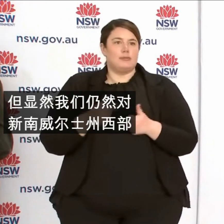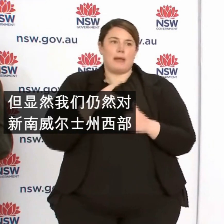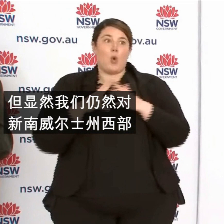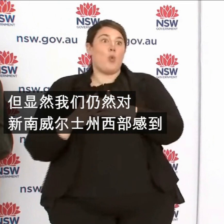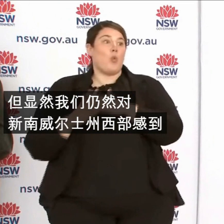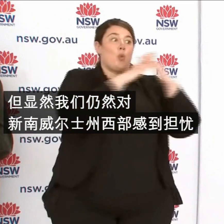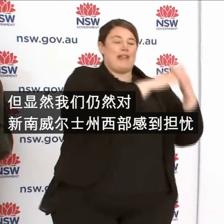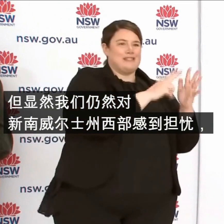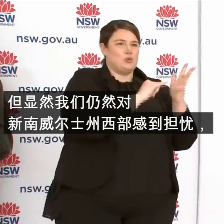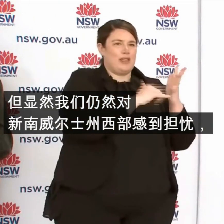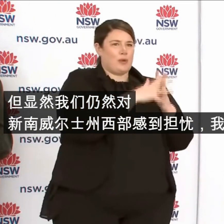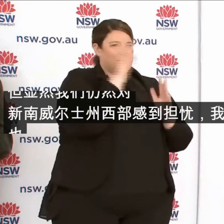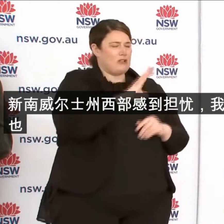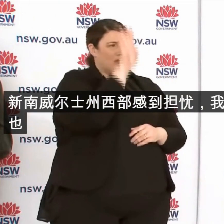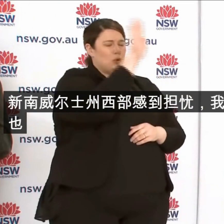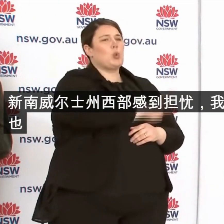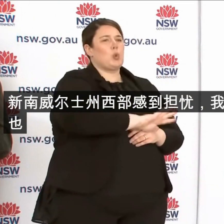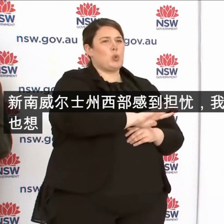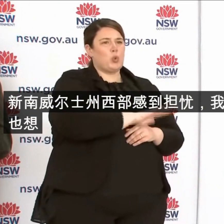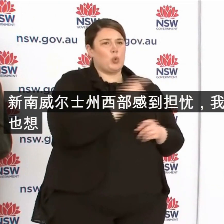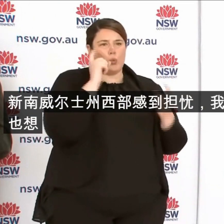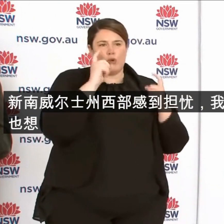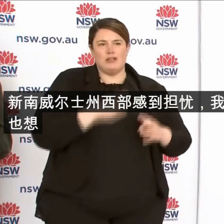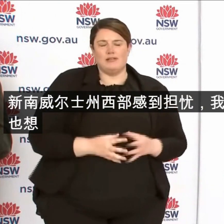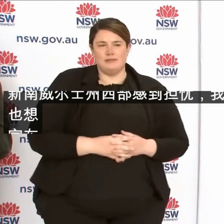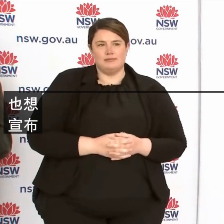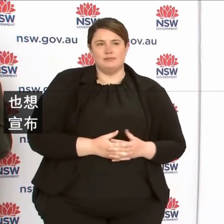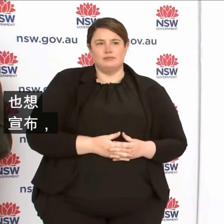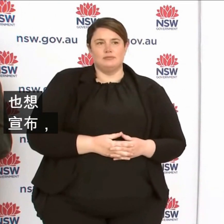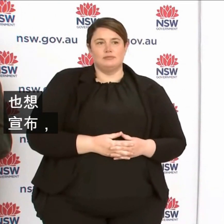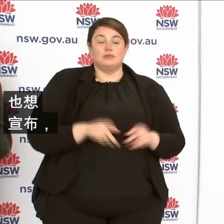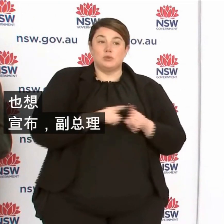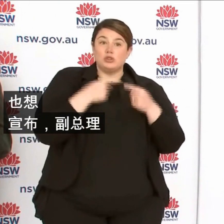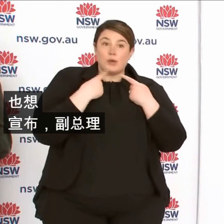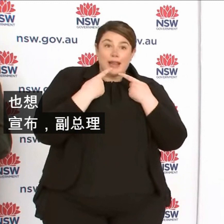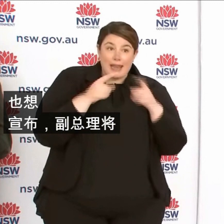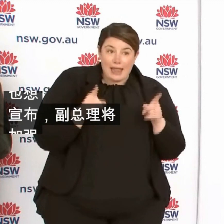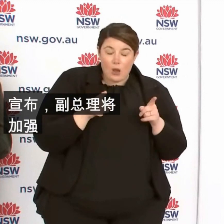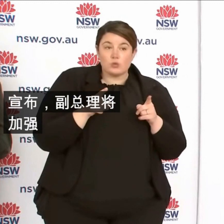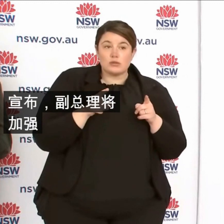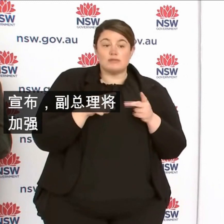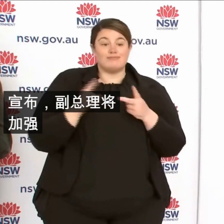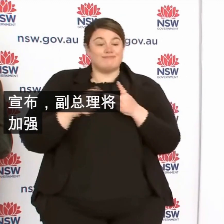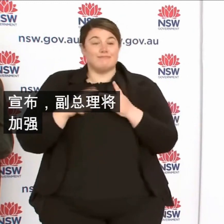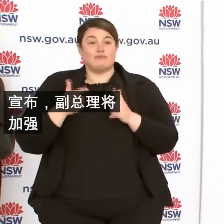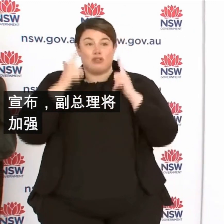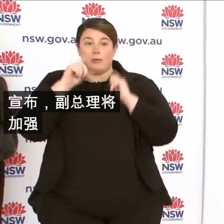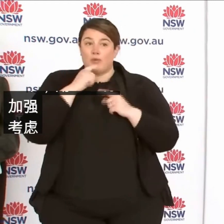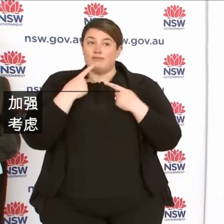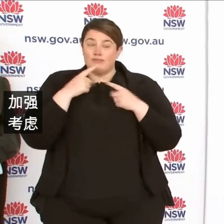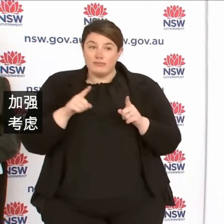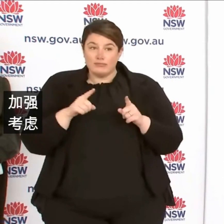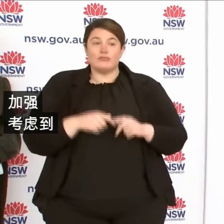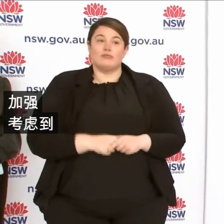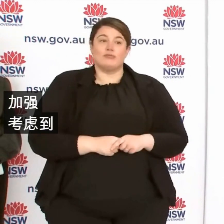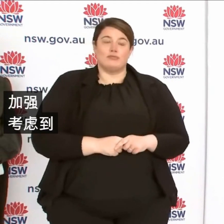New South Wales in particular. I also want to announce, and the Deputy Premier will reinforce this as well,